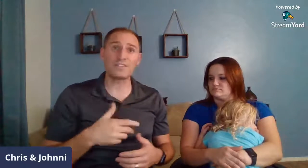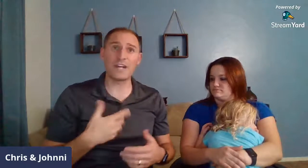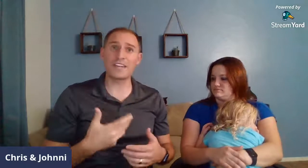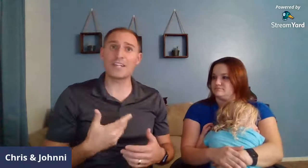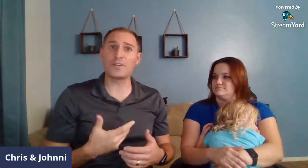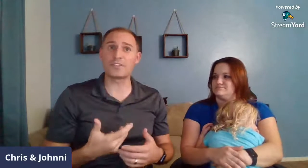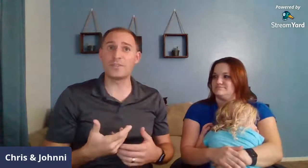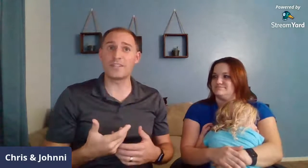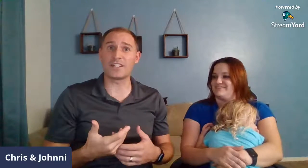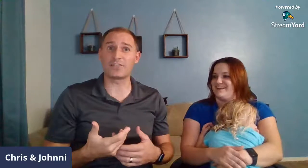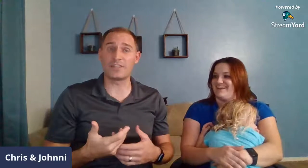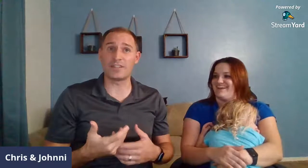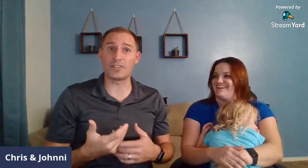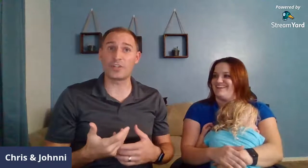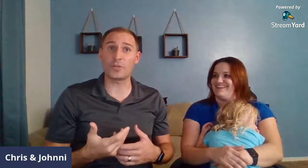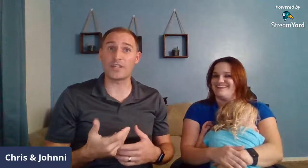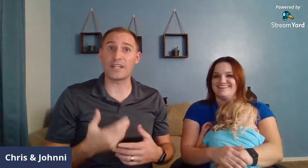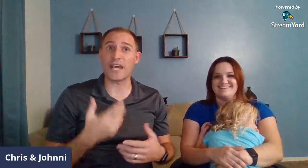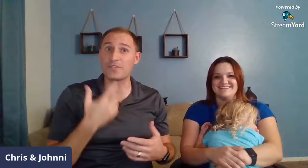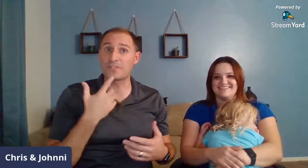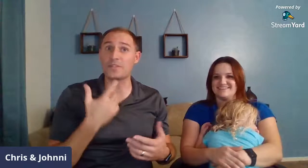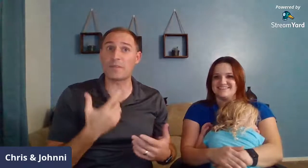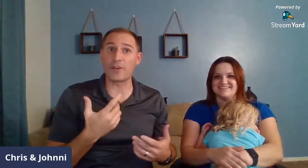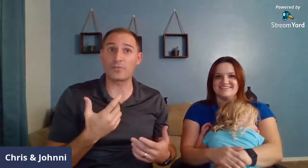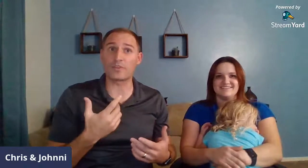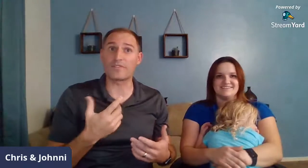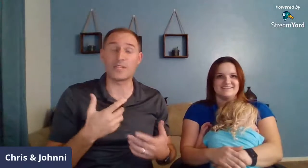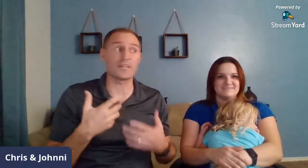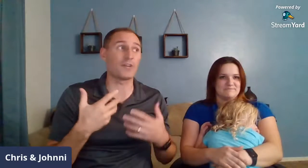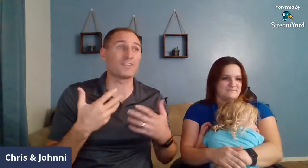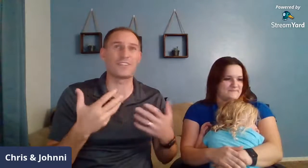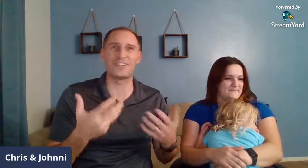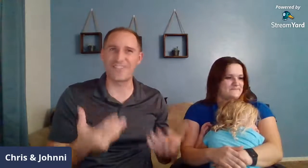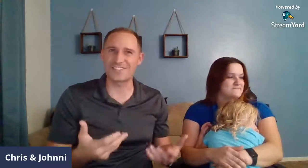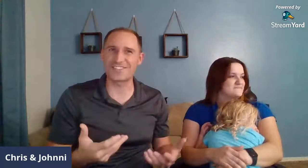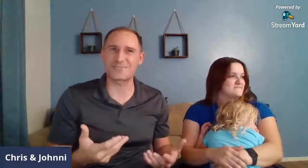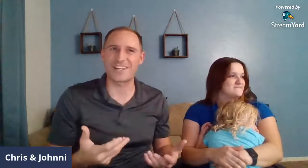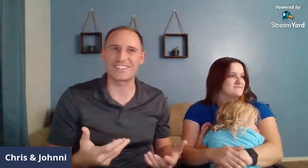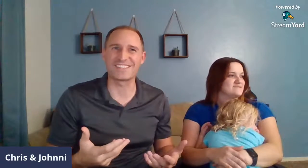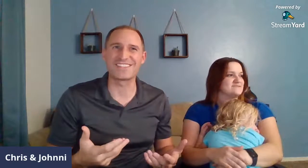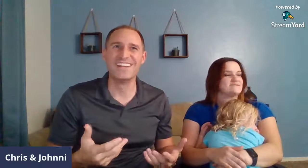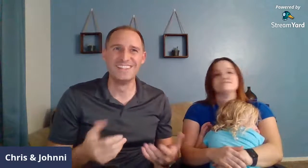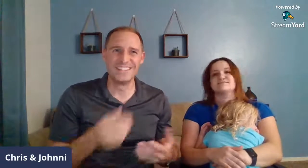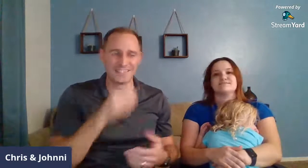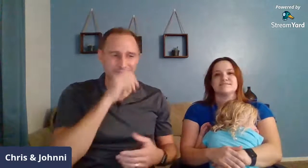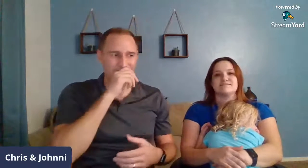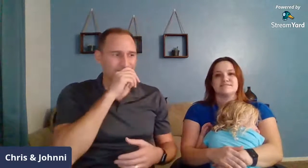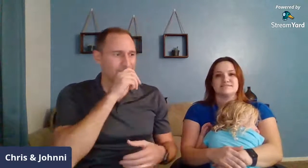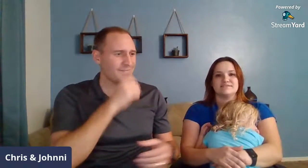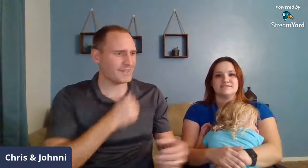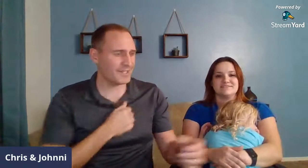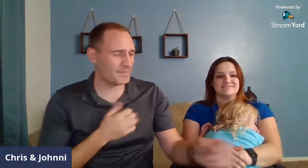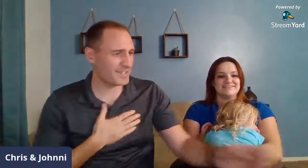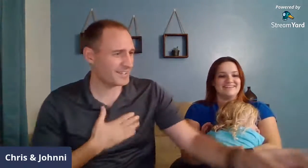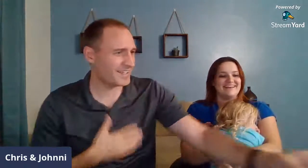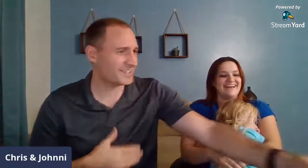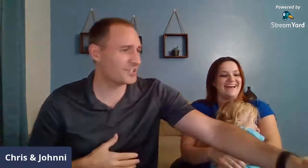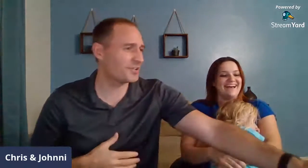So as I was doing the interpreting, I was doing mouth morphemes. I was doing facial expressions. Oh man, I choke